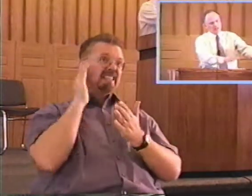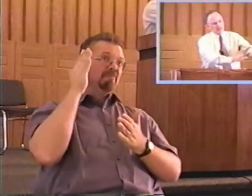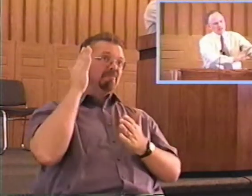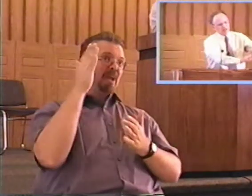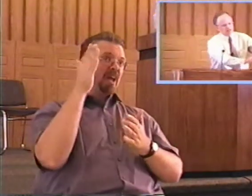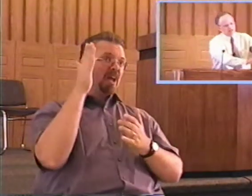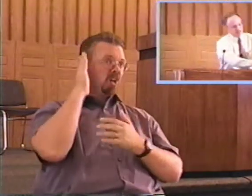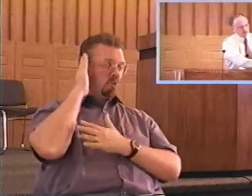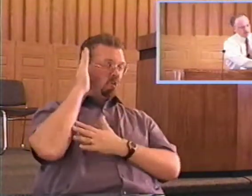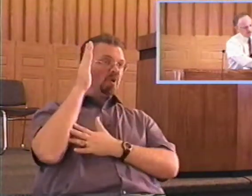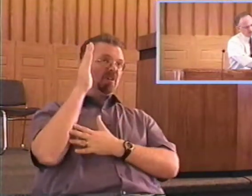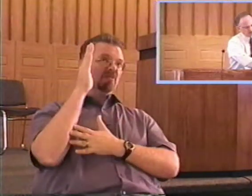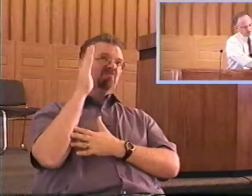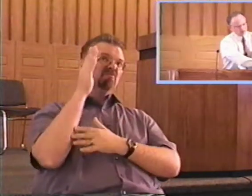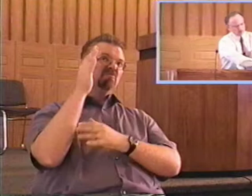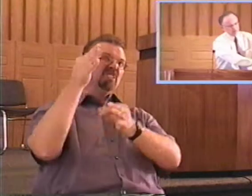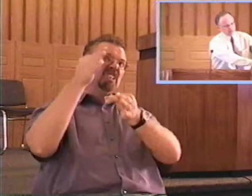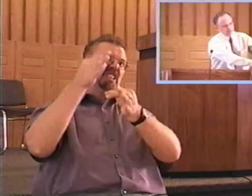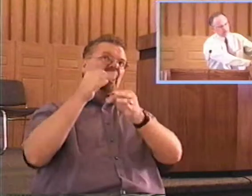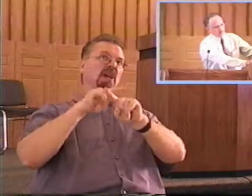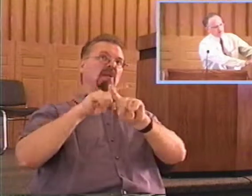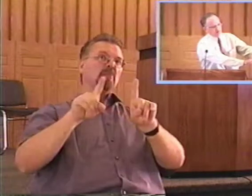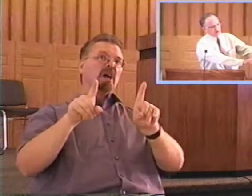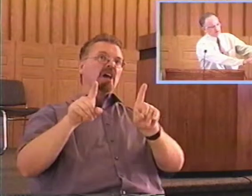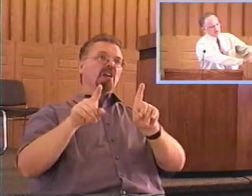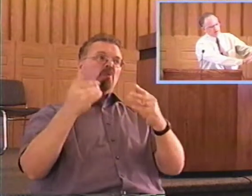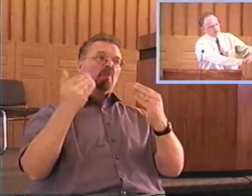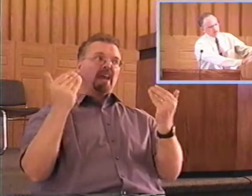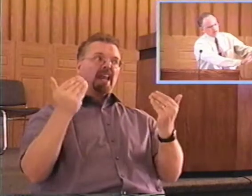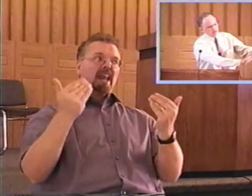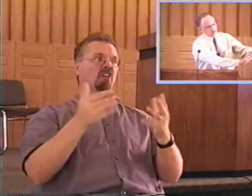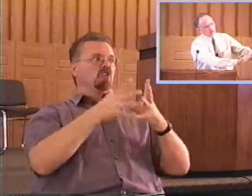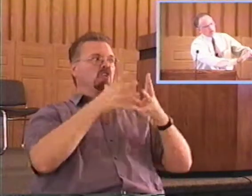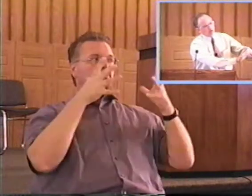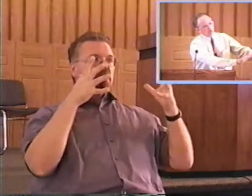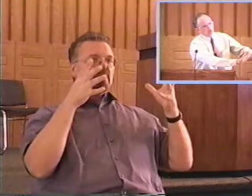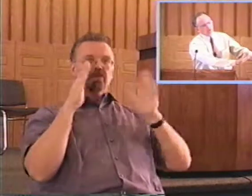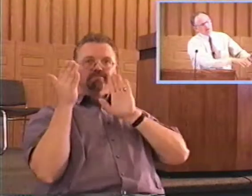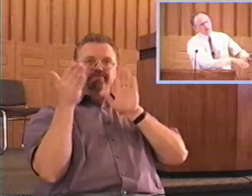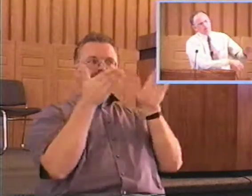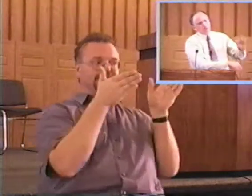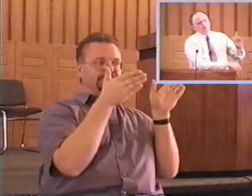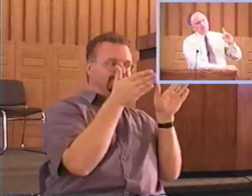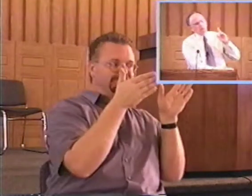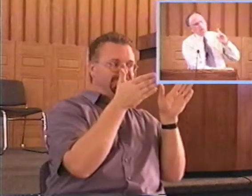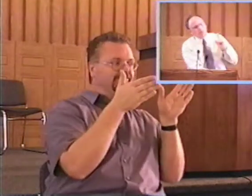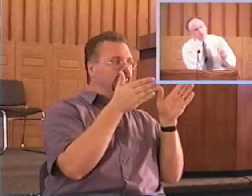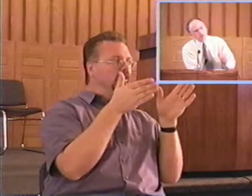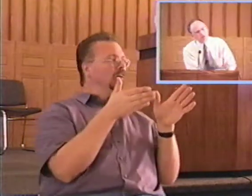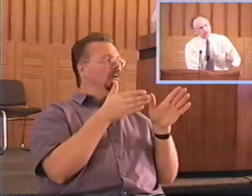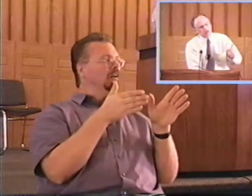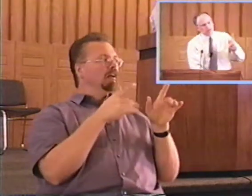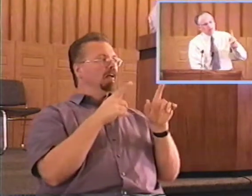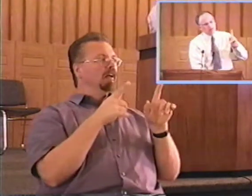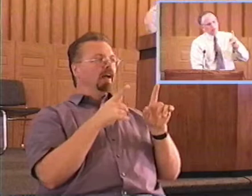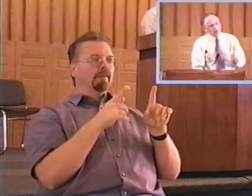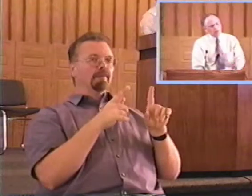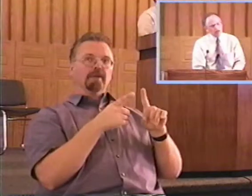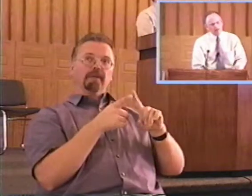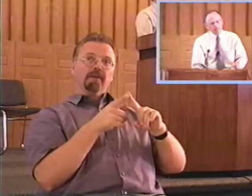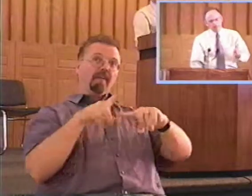but now there's just too much out there, and so you're just holding him off. My